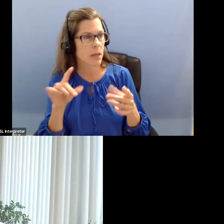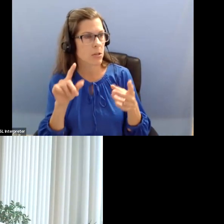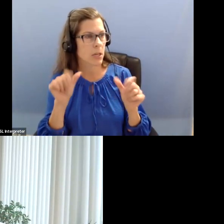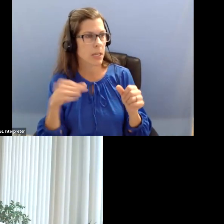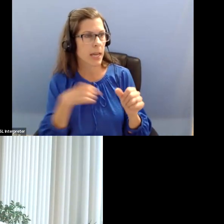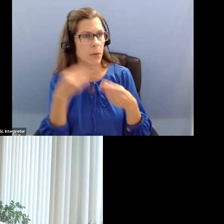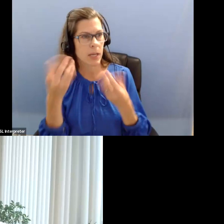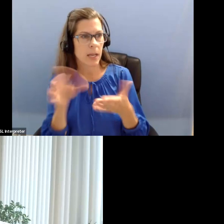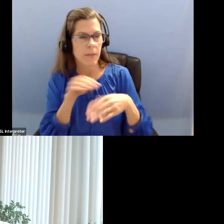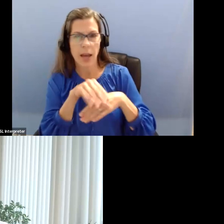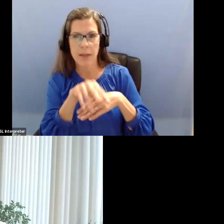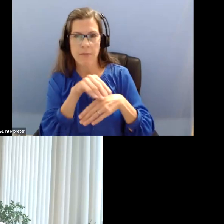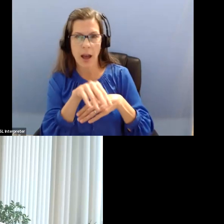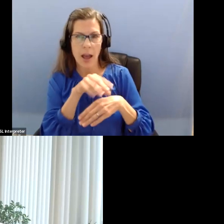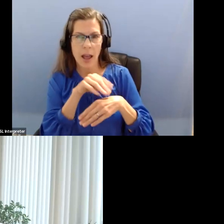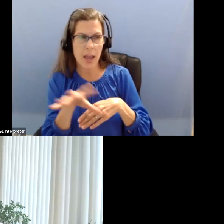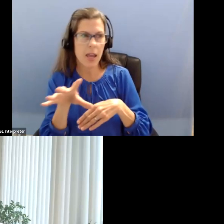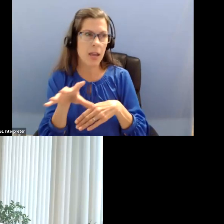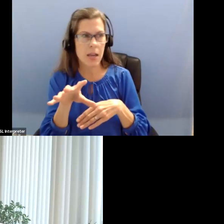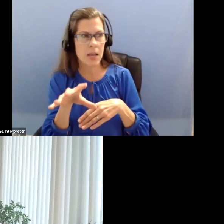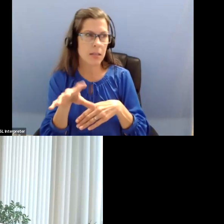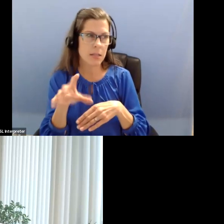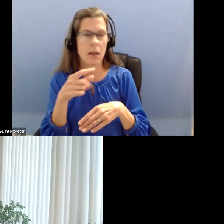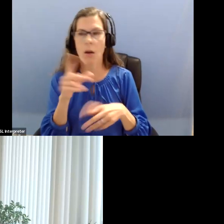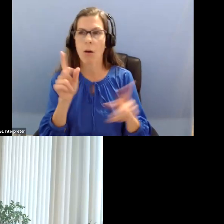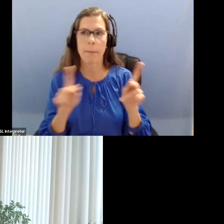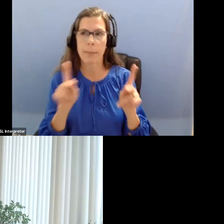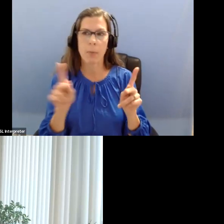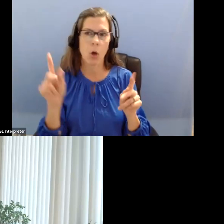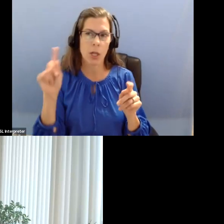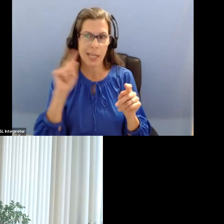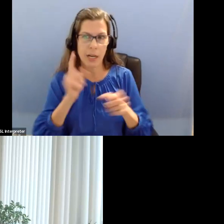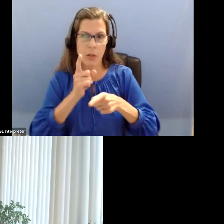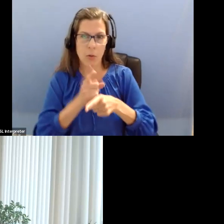go over in the way that we know they are intending it to be heard?